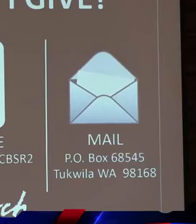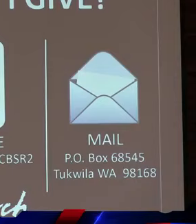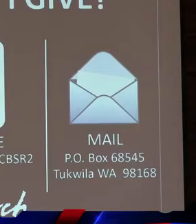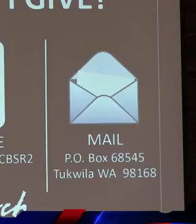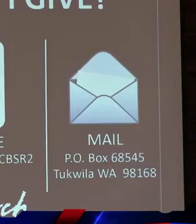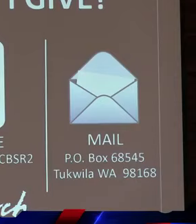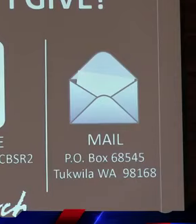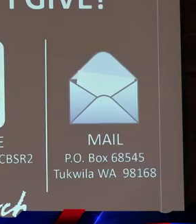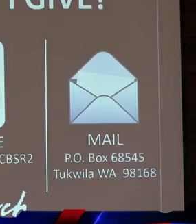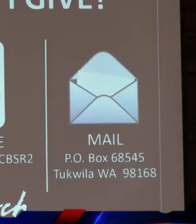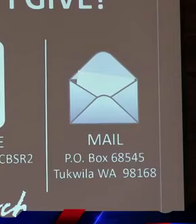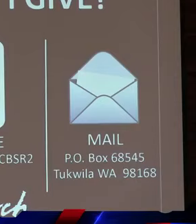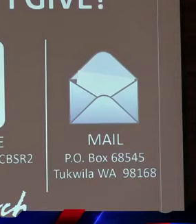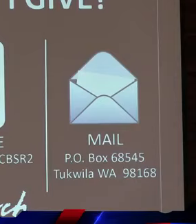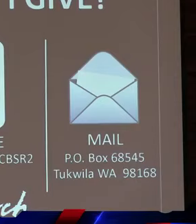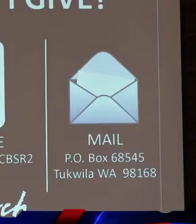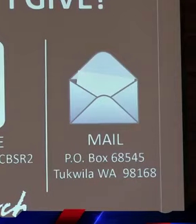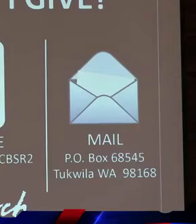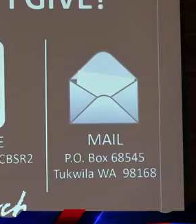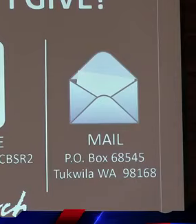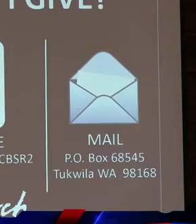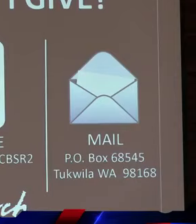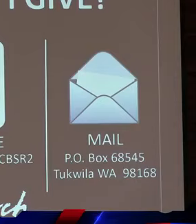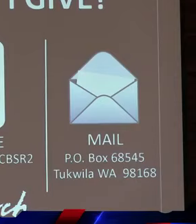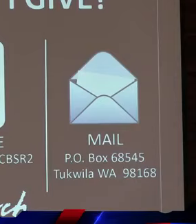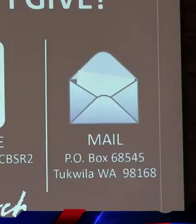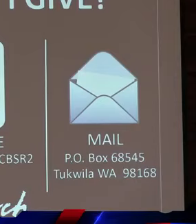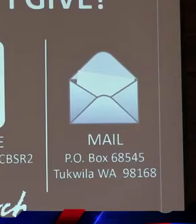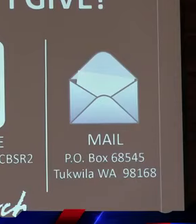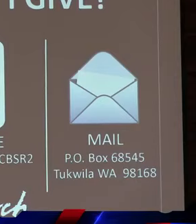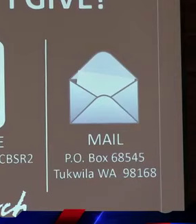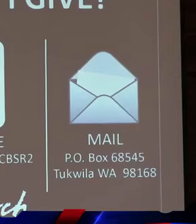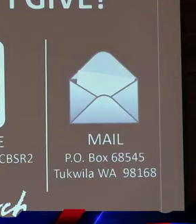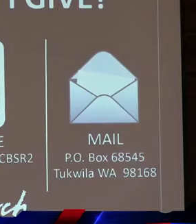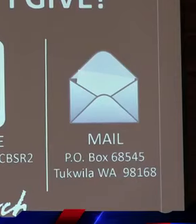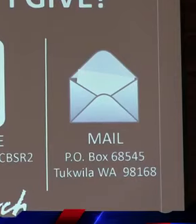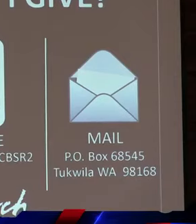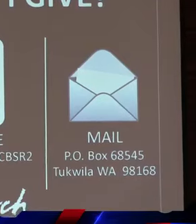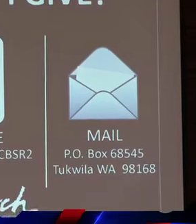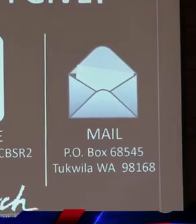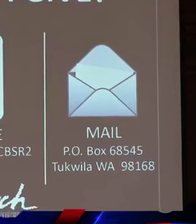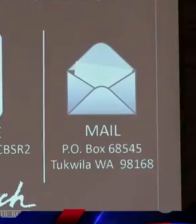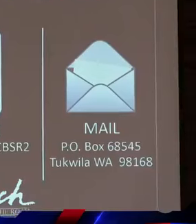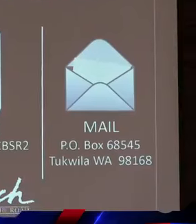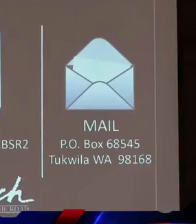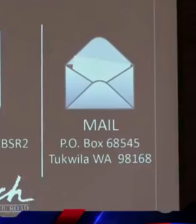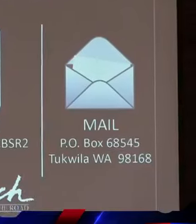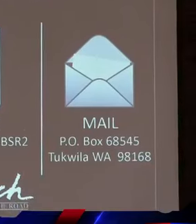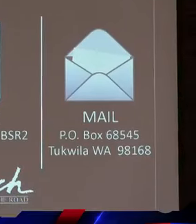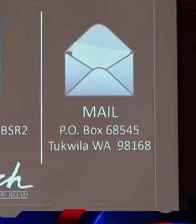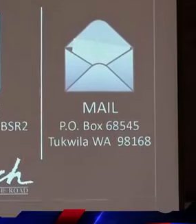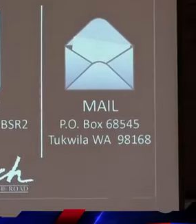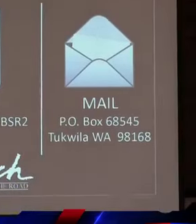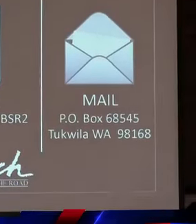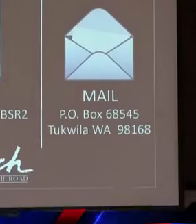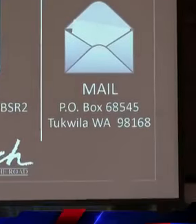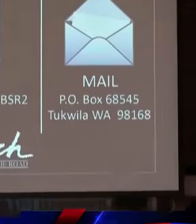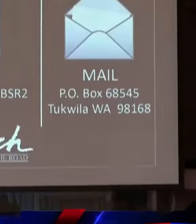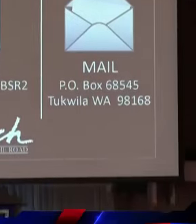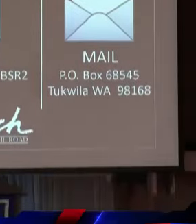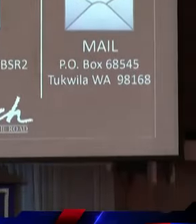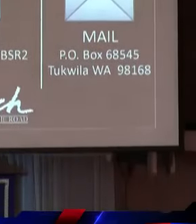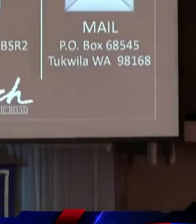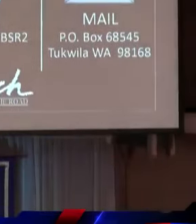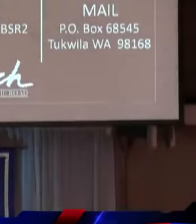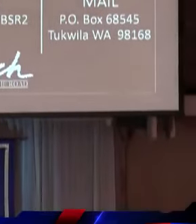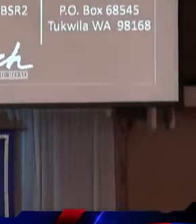send it, text it, or do it on the website, just in this moment, we're going to pray and prepare that. Amen. God, we thank you that even in this season, we can